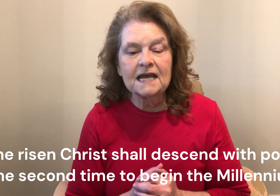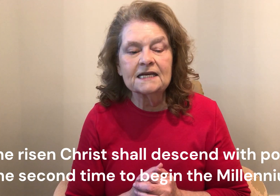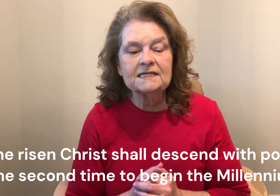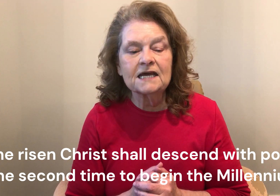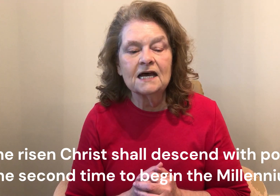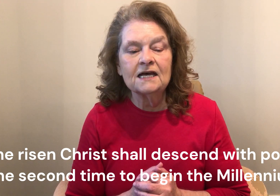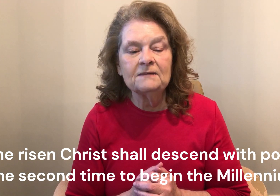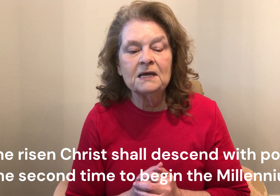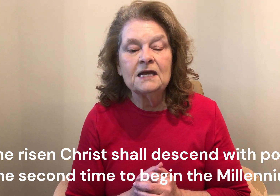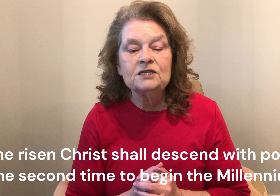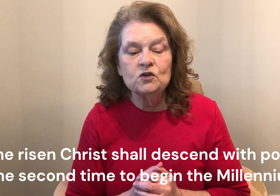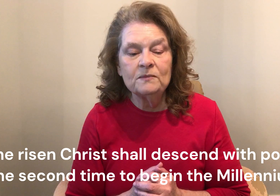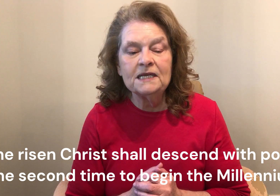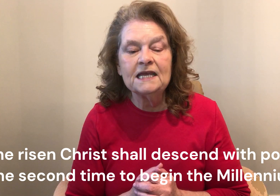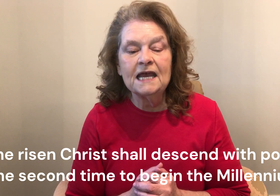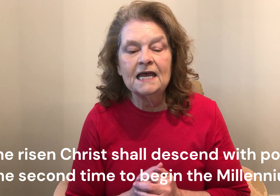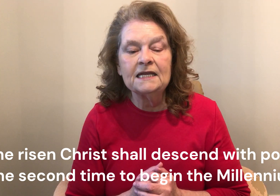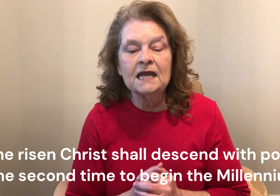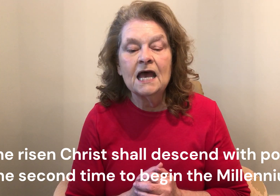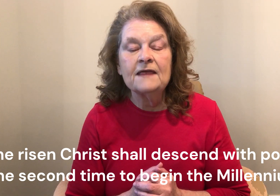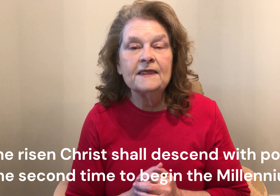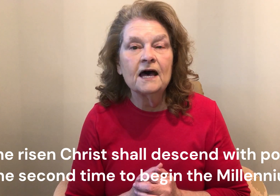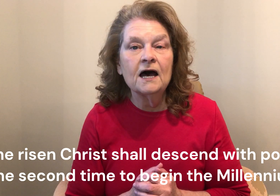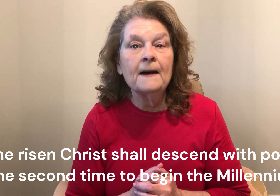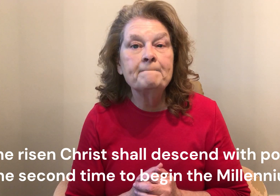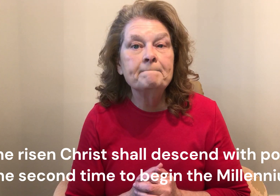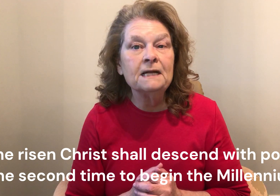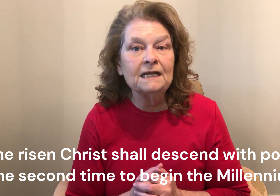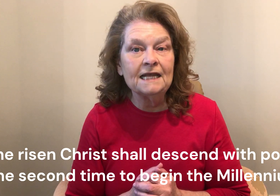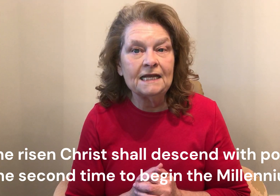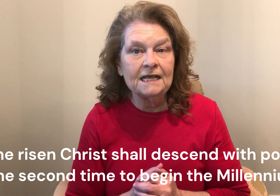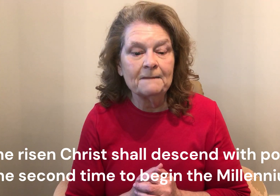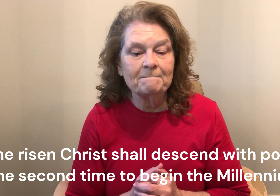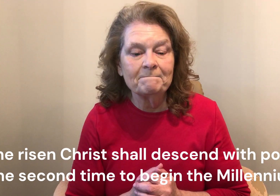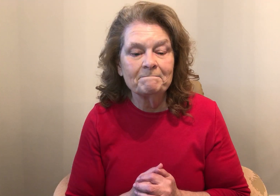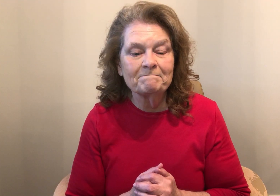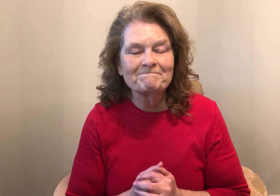second time to begin the millennium.